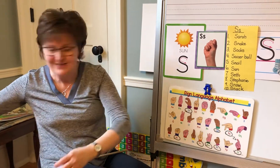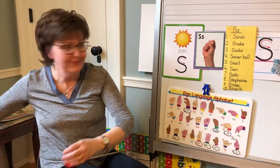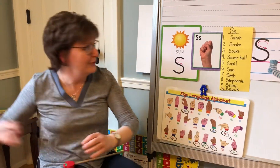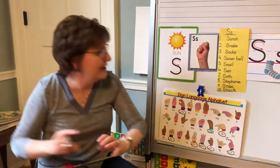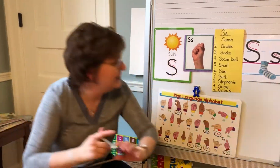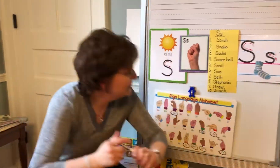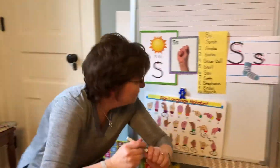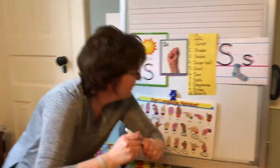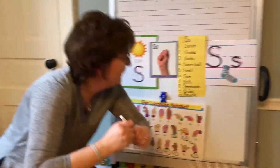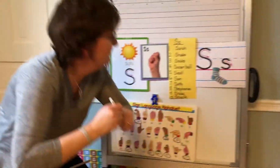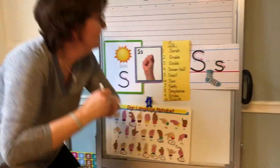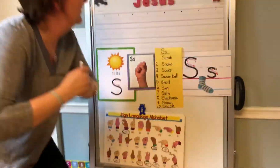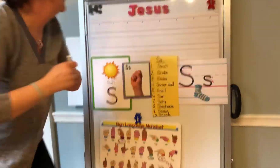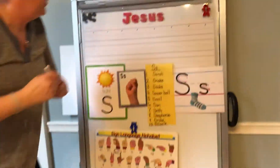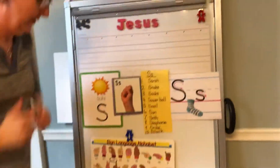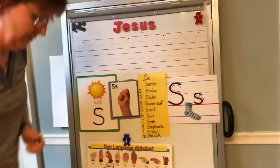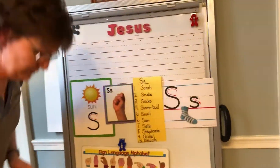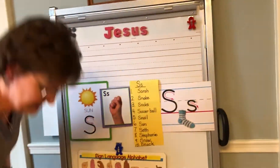They're kind of tricky. Oopsie.